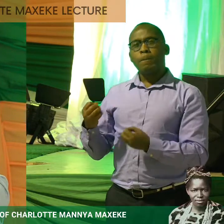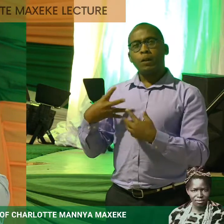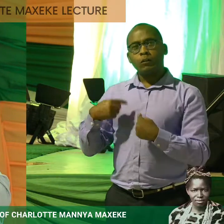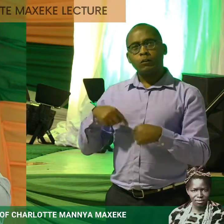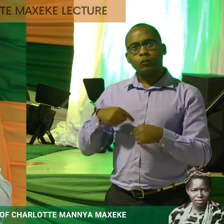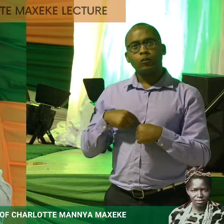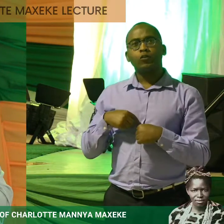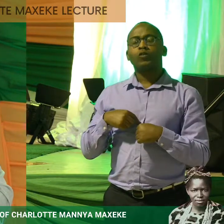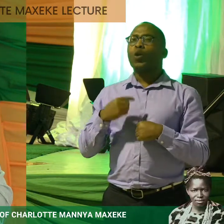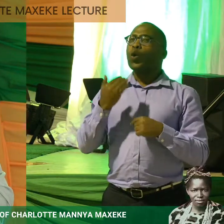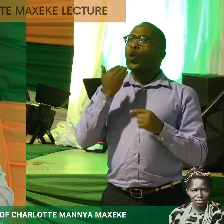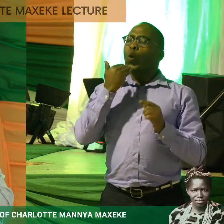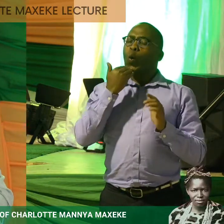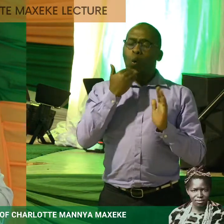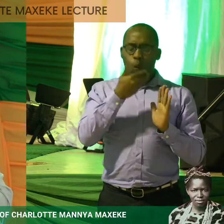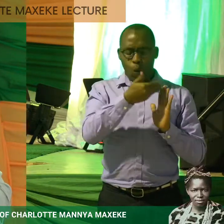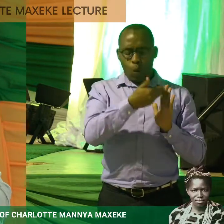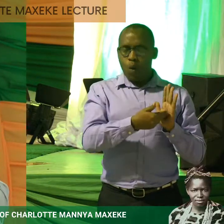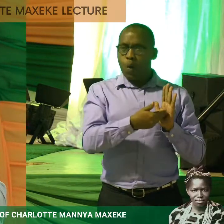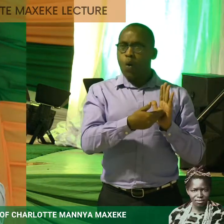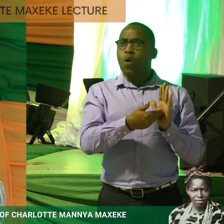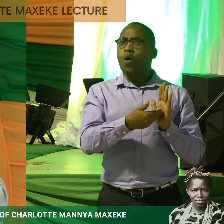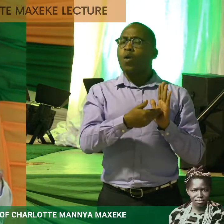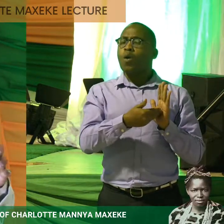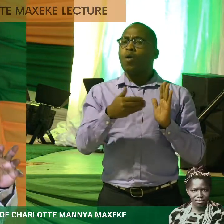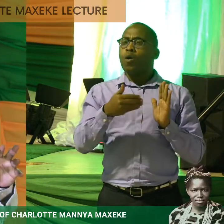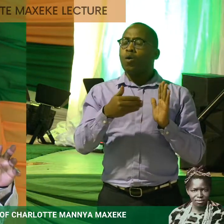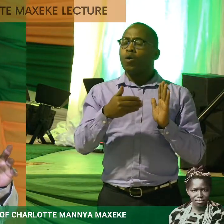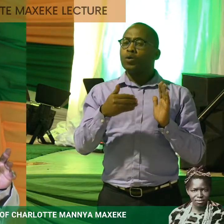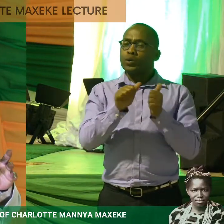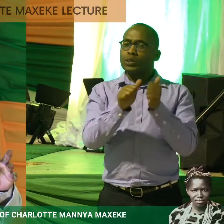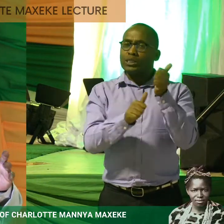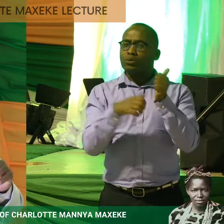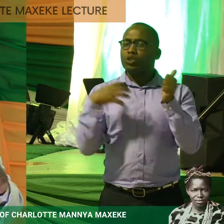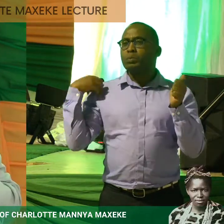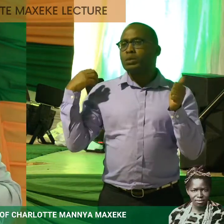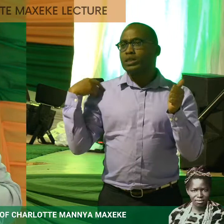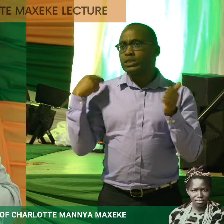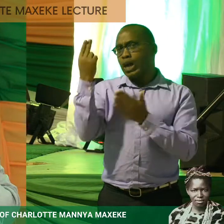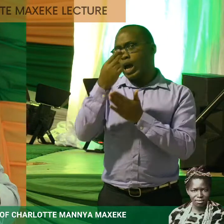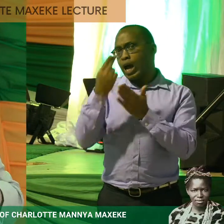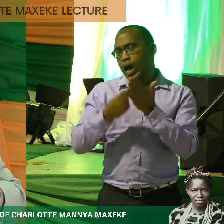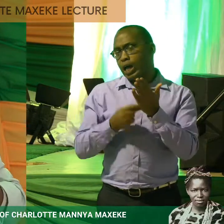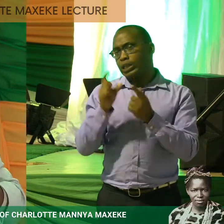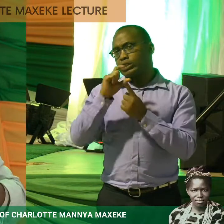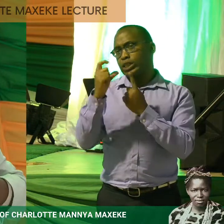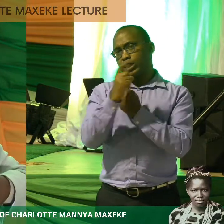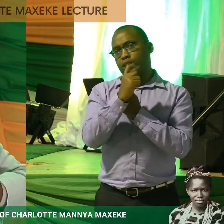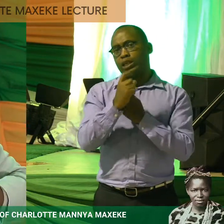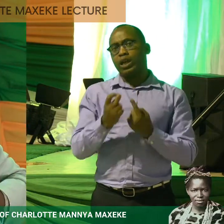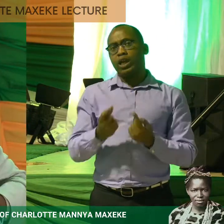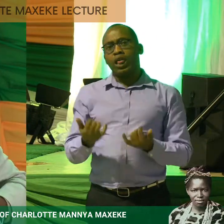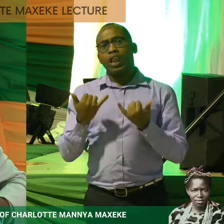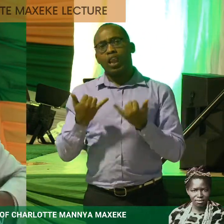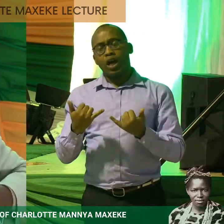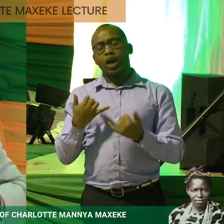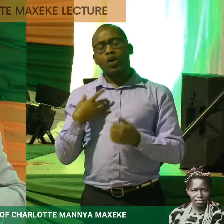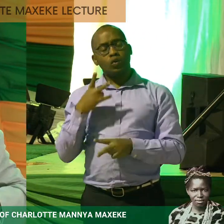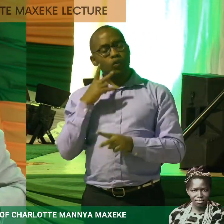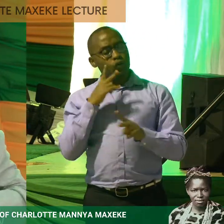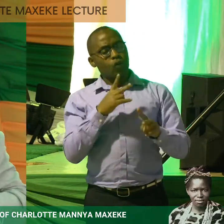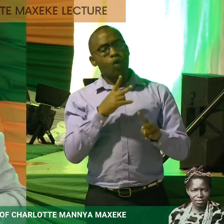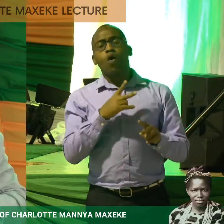osizobele isithethi sethu sosuku uMambathane wambeka apha kunjanje satsha sabona uba tyhini